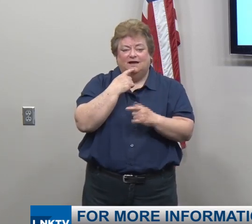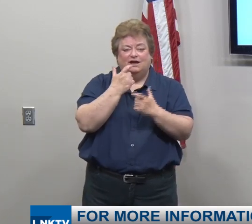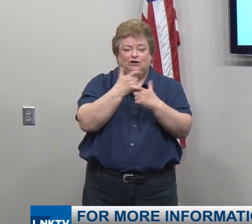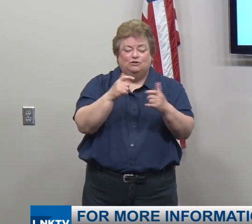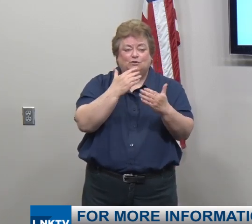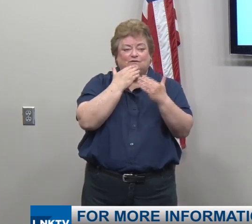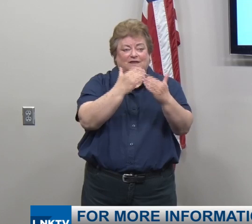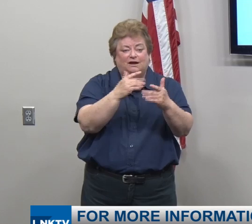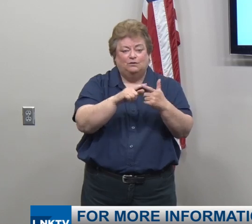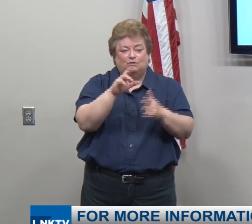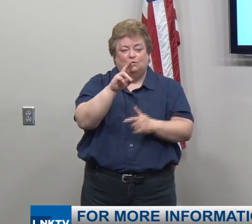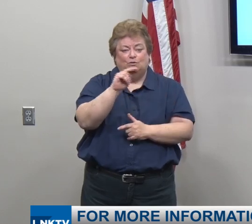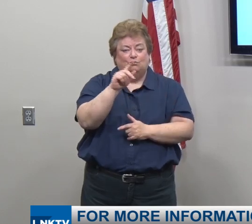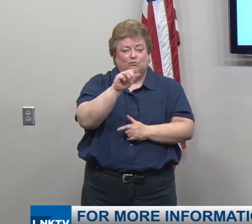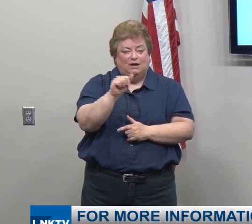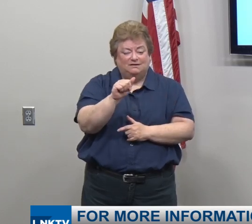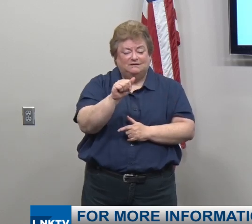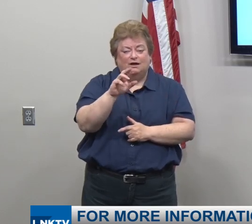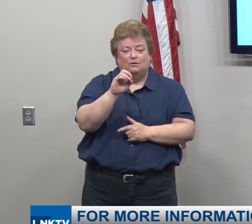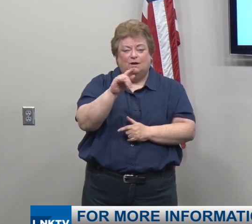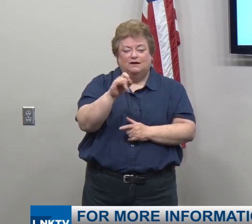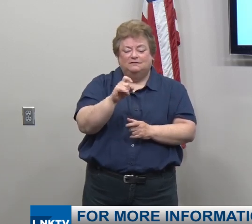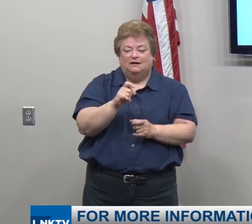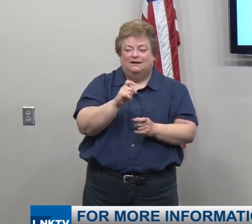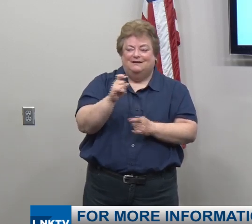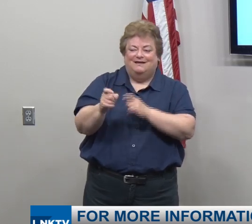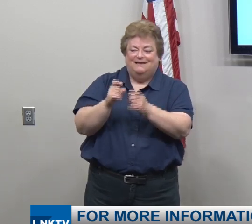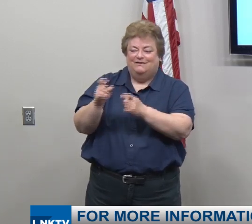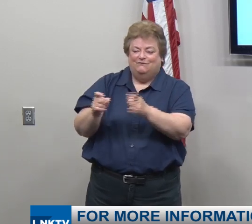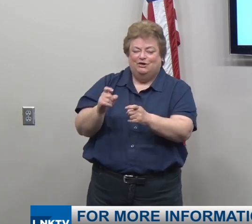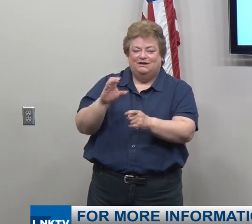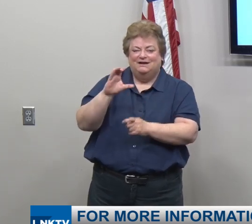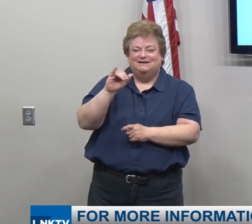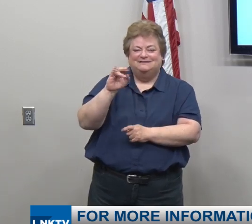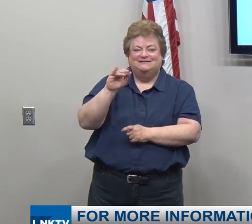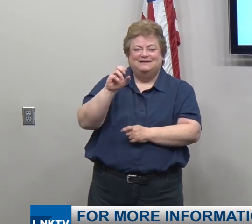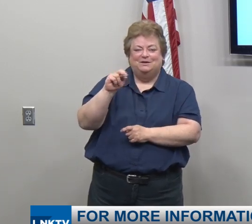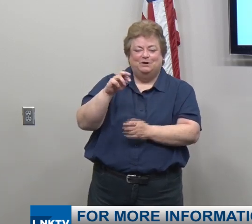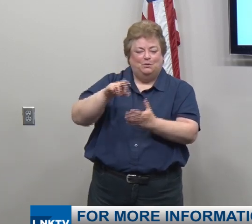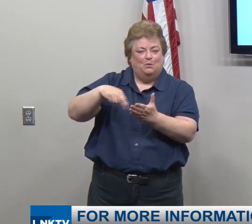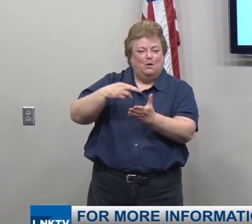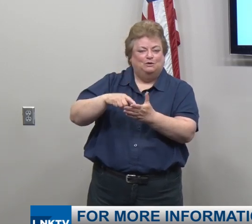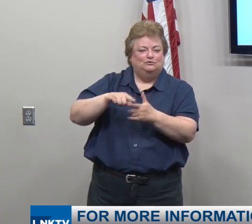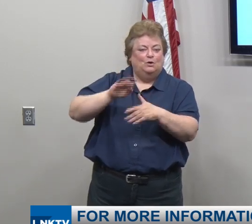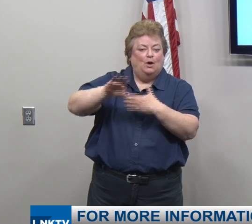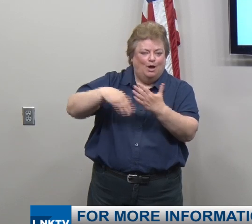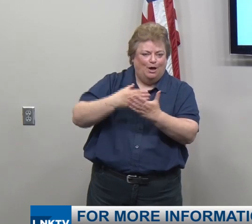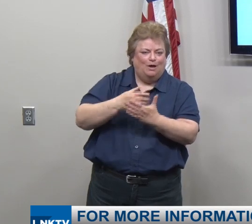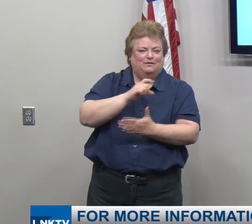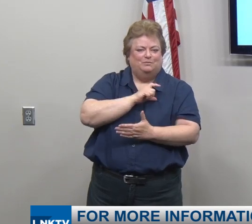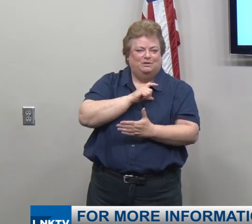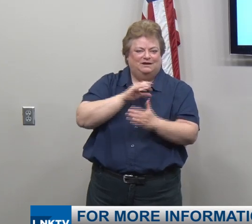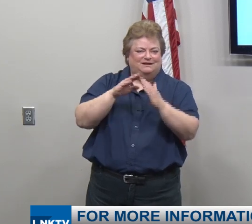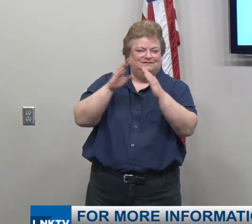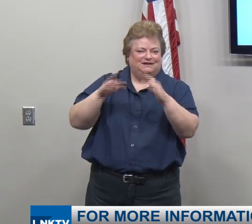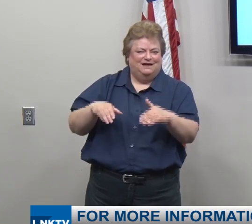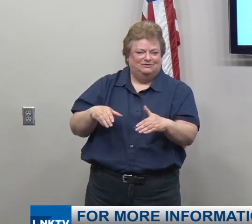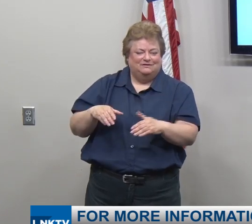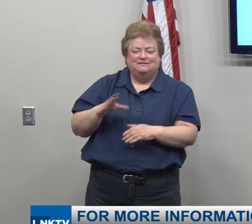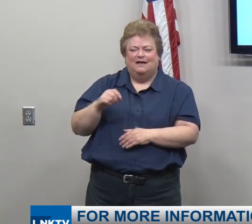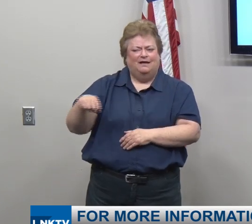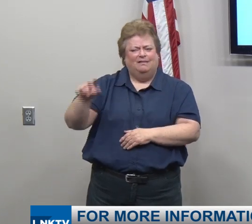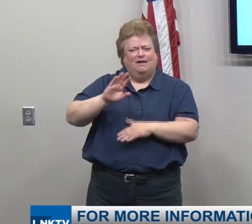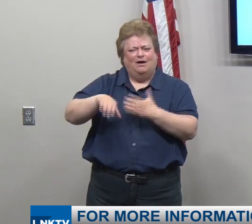to Runza. Runza delivered cinnamon rolls to all of our police stations this morning. That made them very